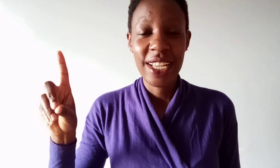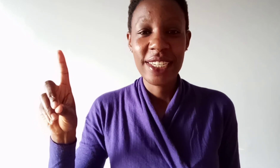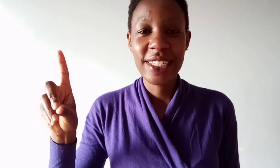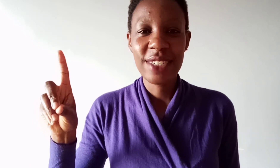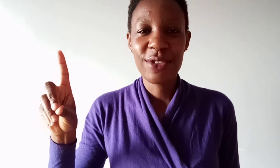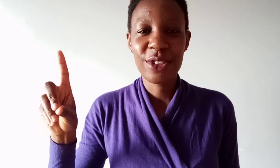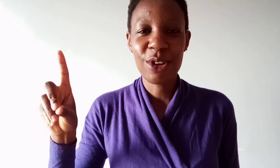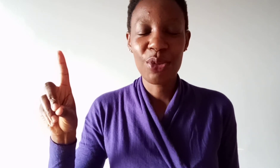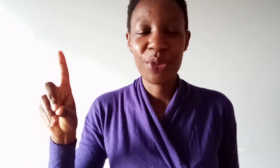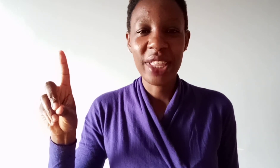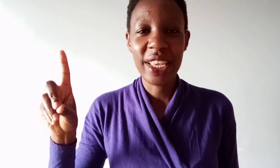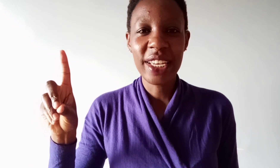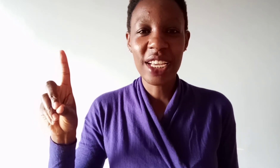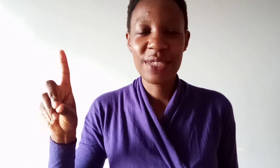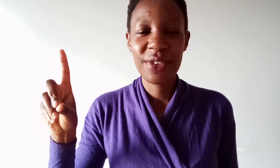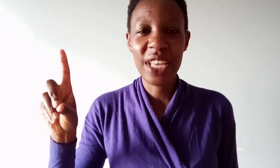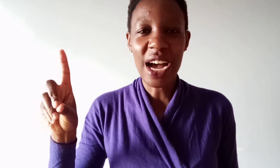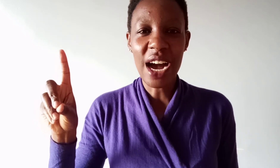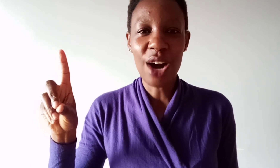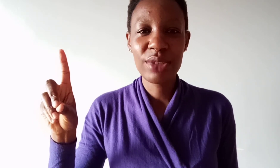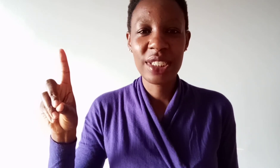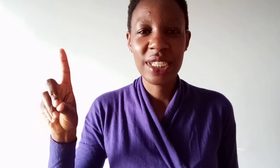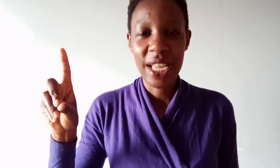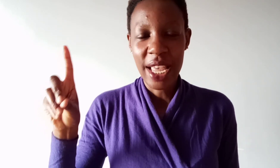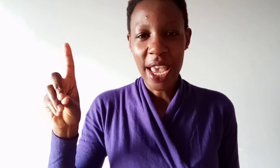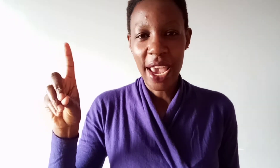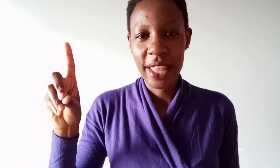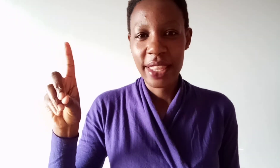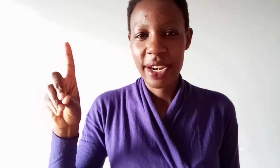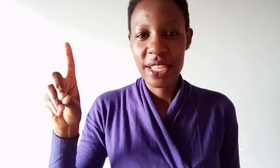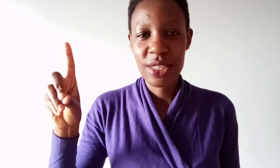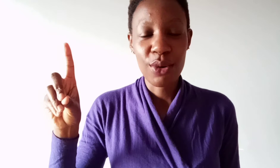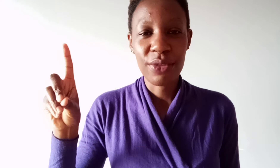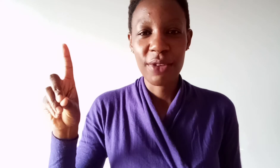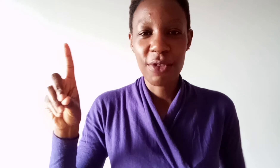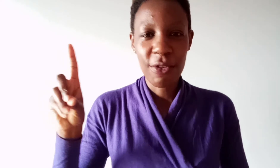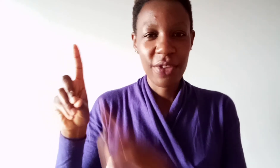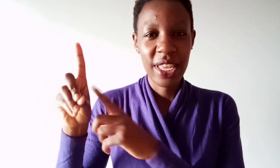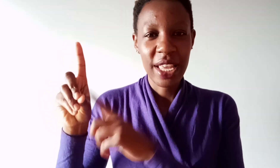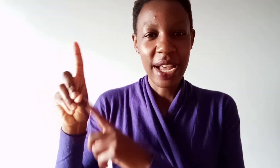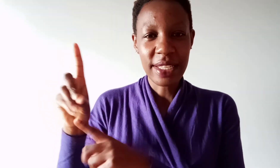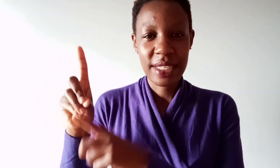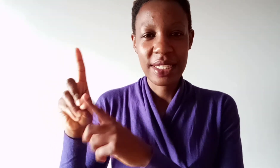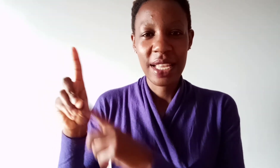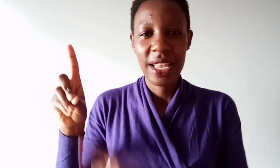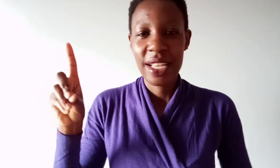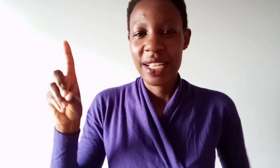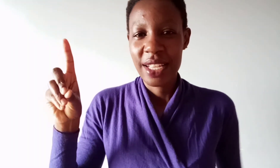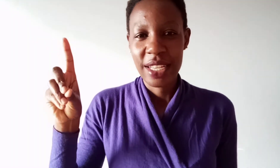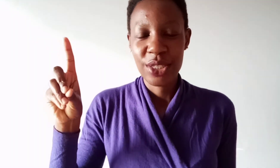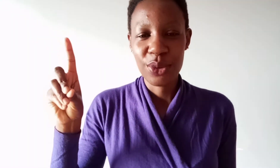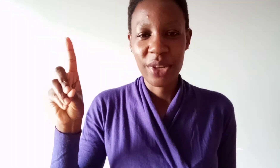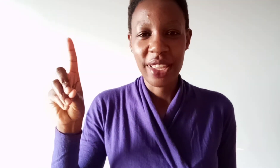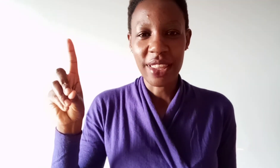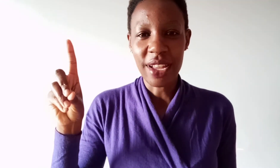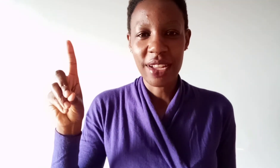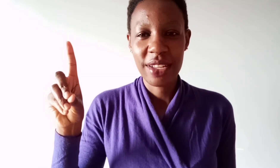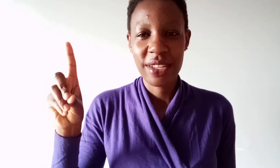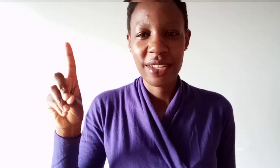D for dog with the index finger out and the rest of the four fingers together. Next